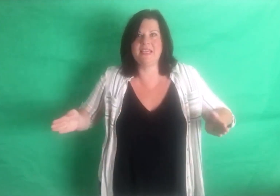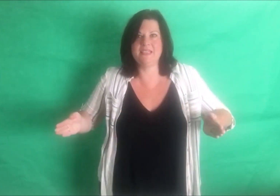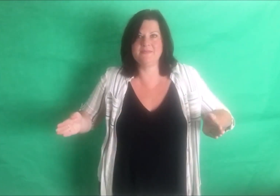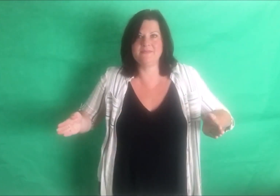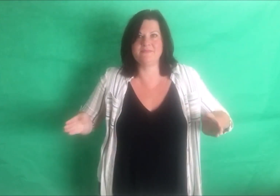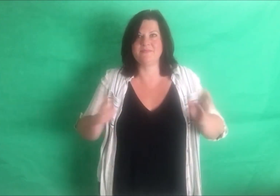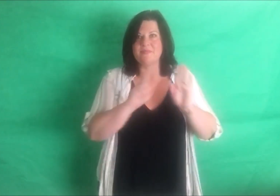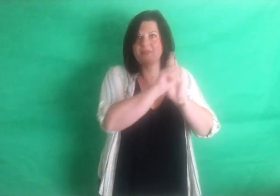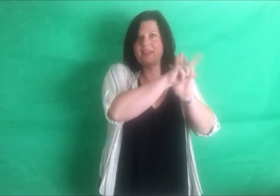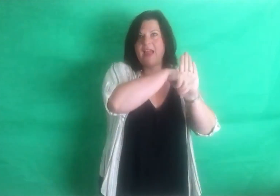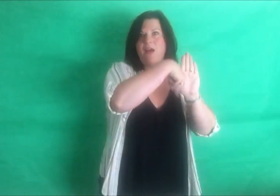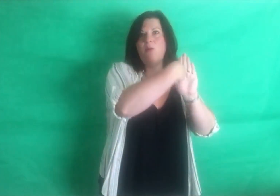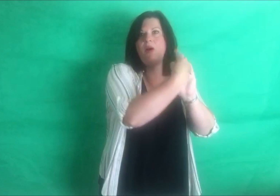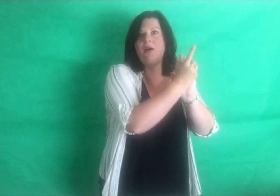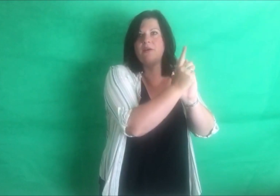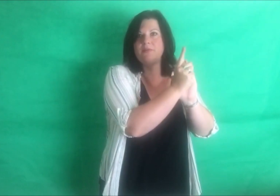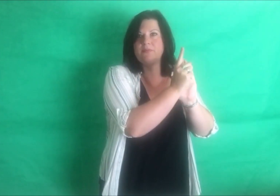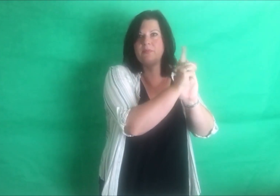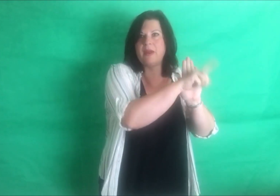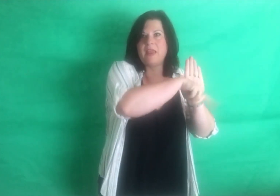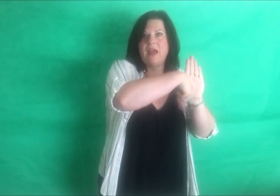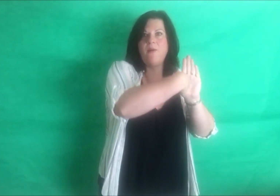fattening hour by hour.